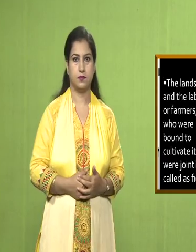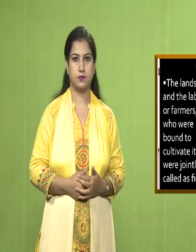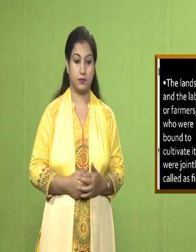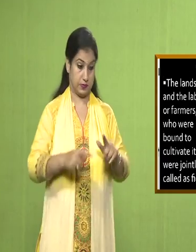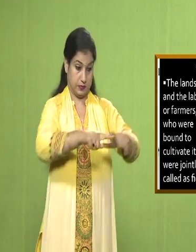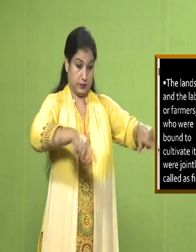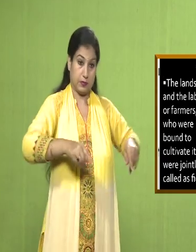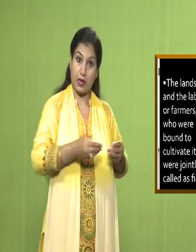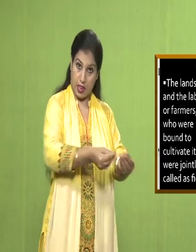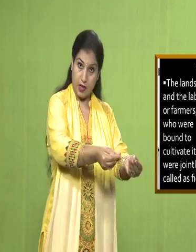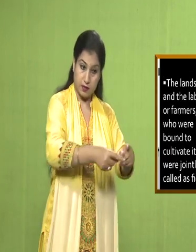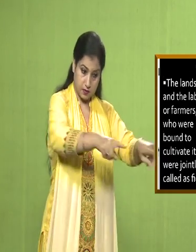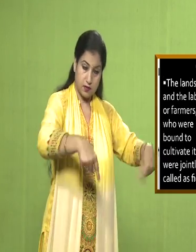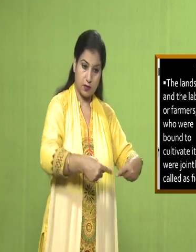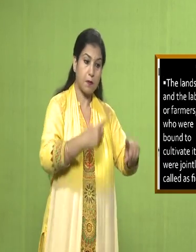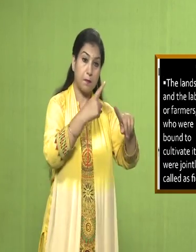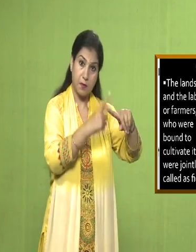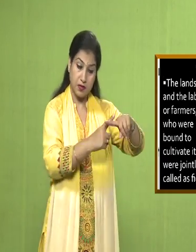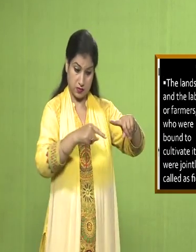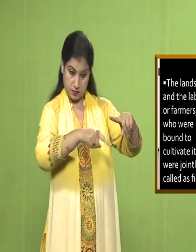The lands and the labor